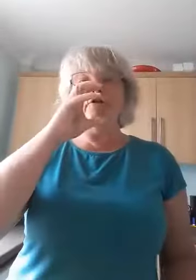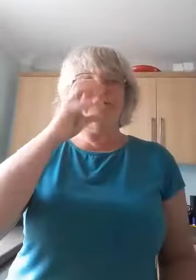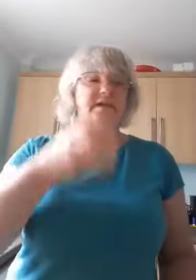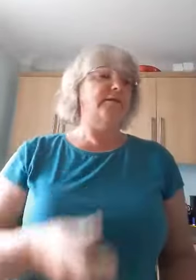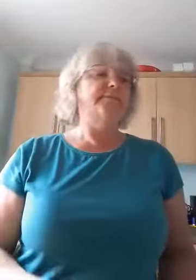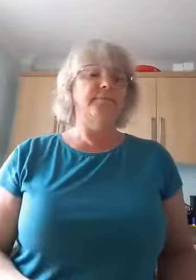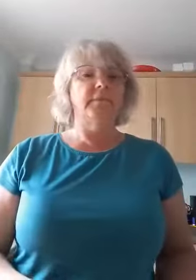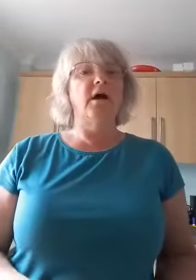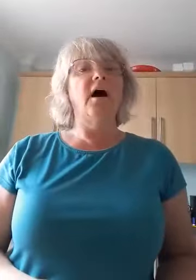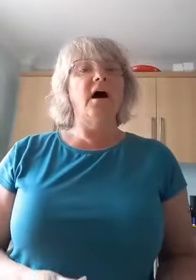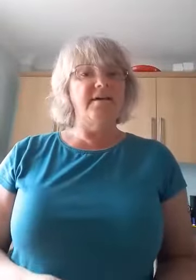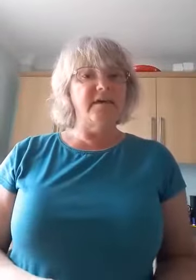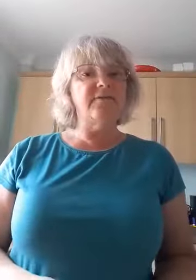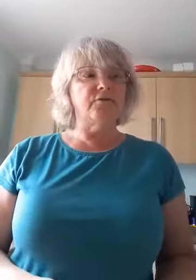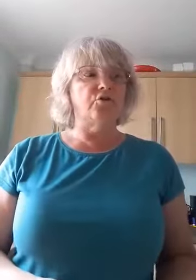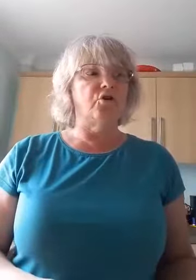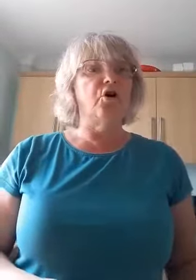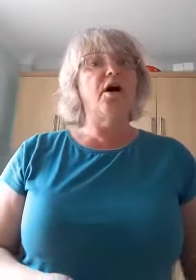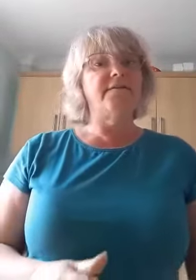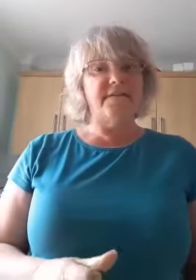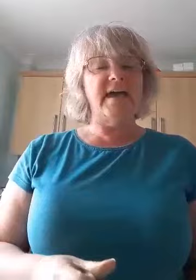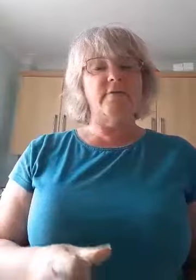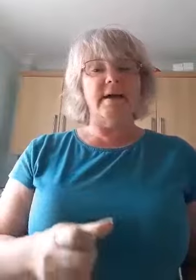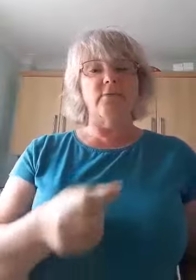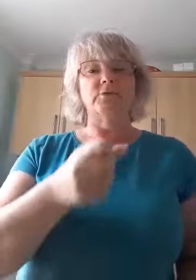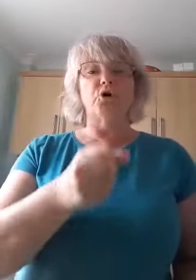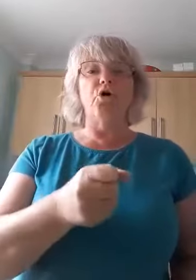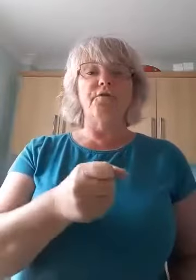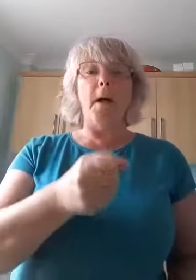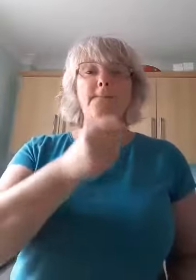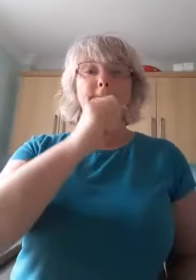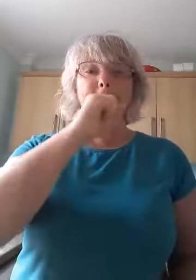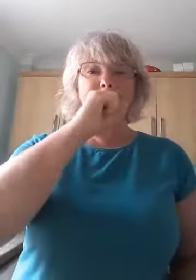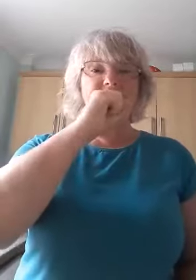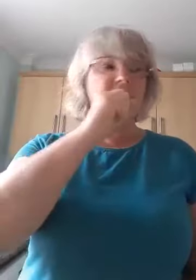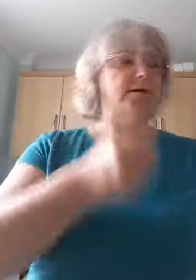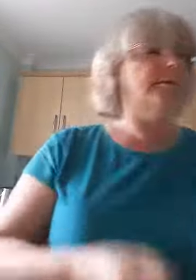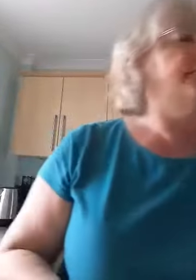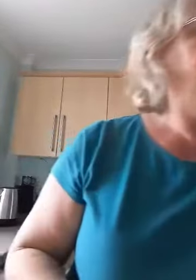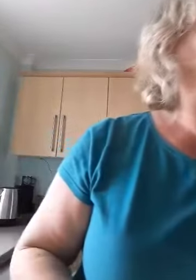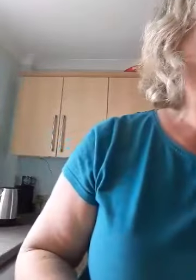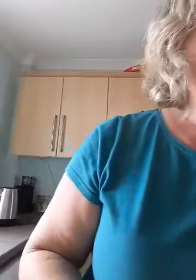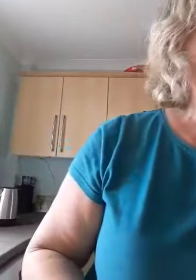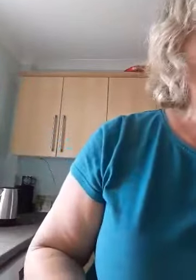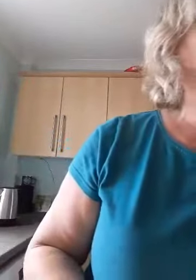Coffee. I've even got a fair amount of beer.